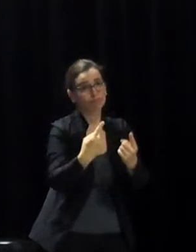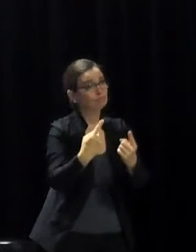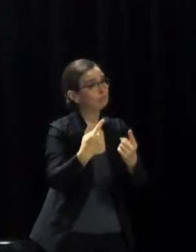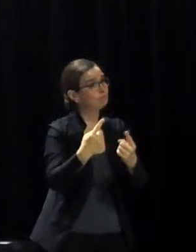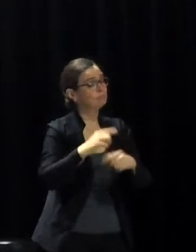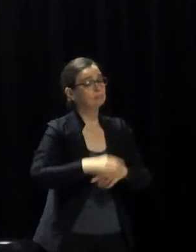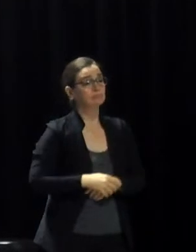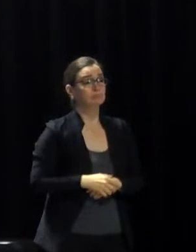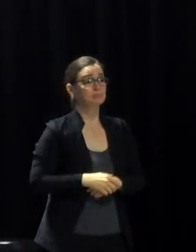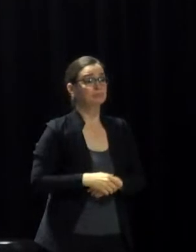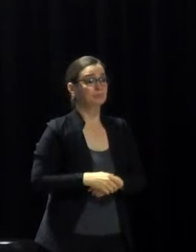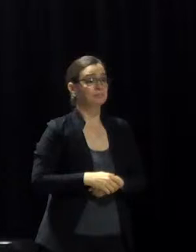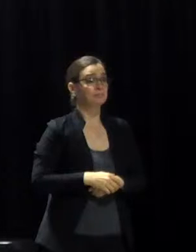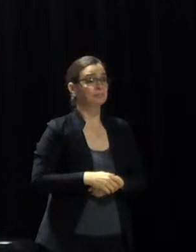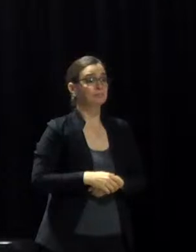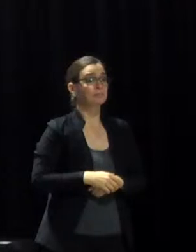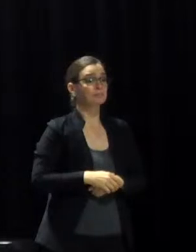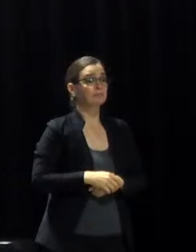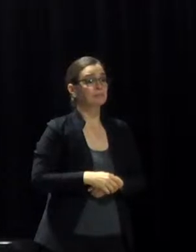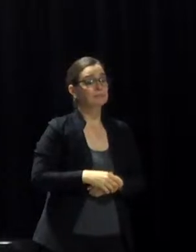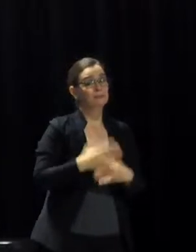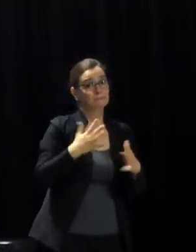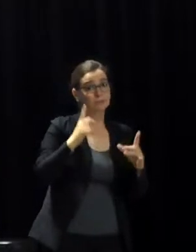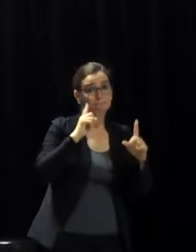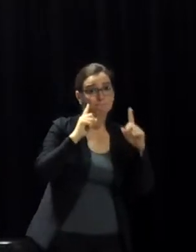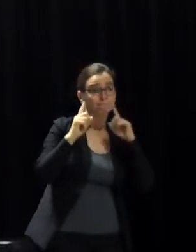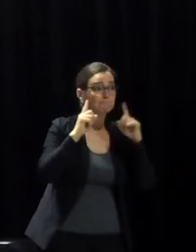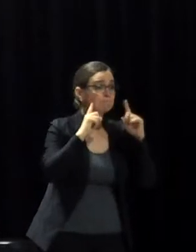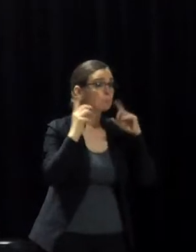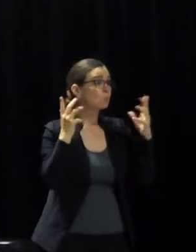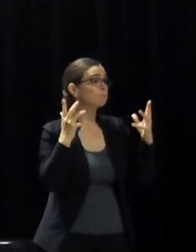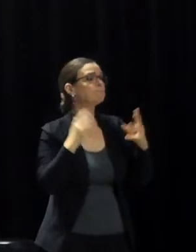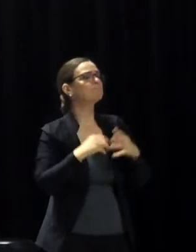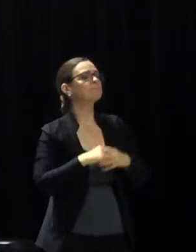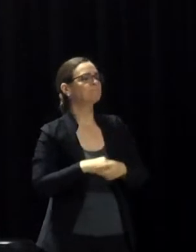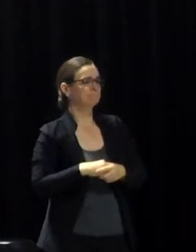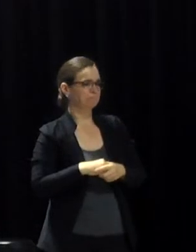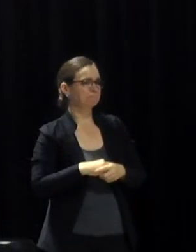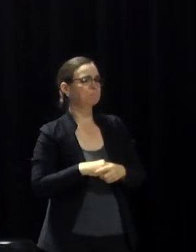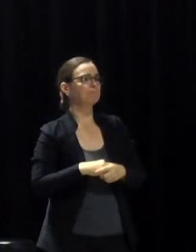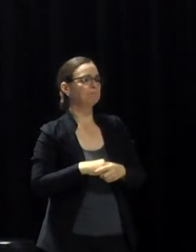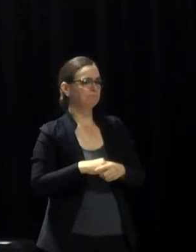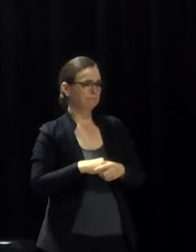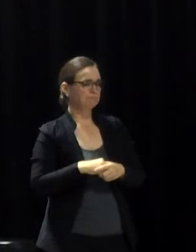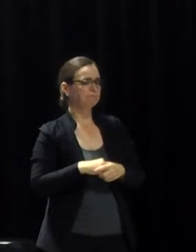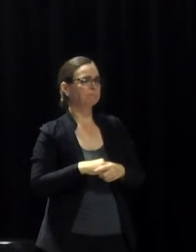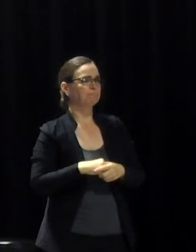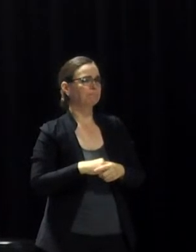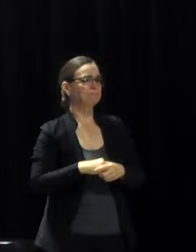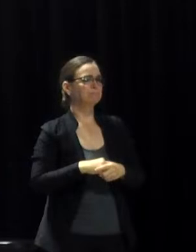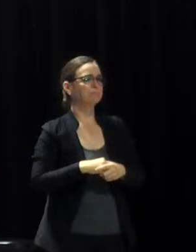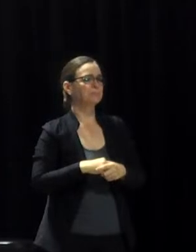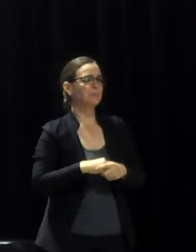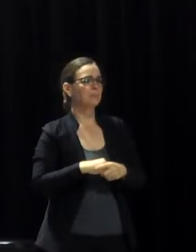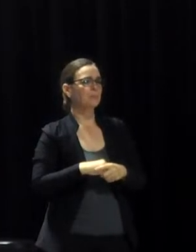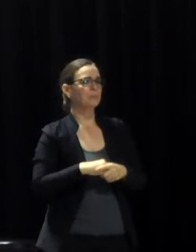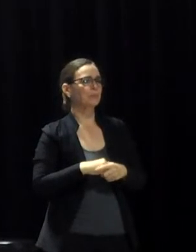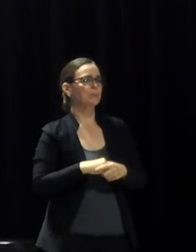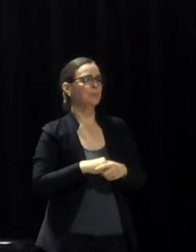You've heard us talk a lot about the fact that we've had what we'll